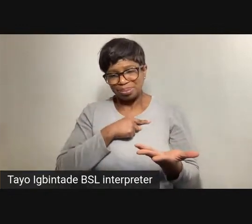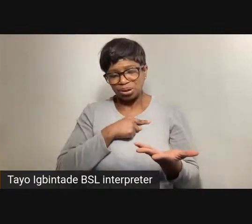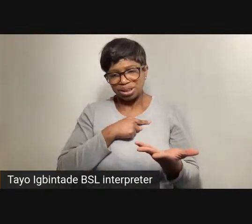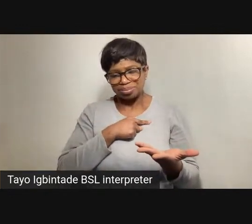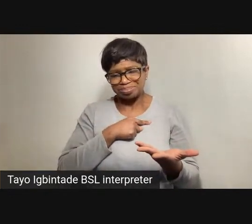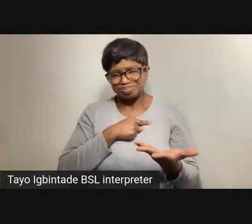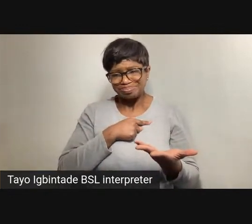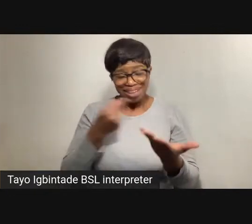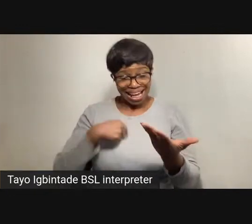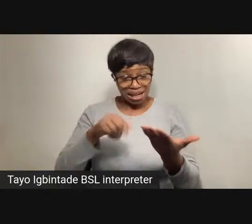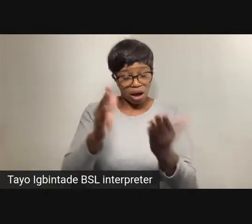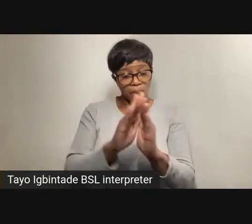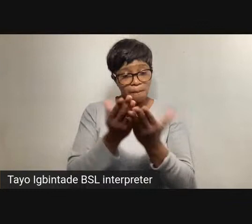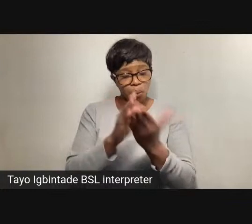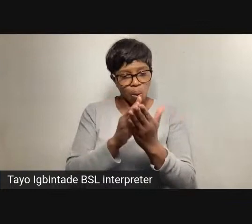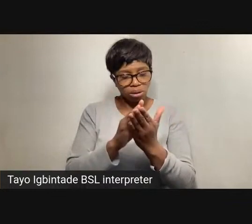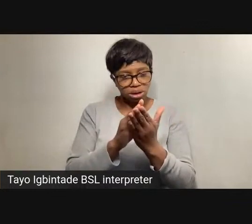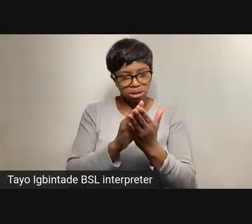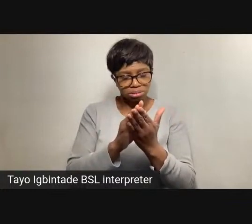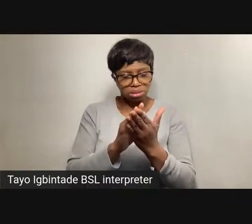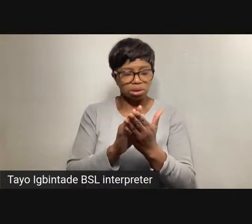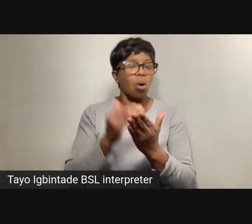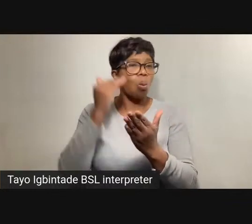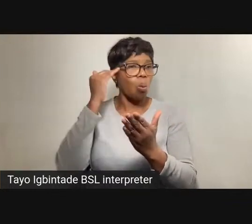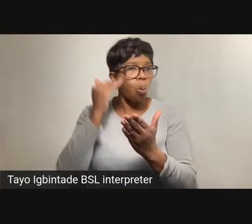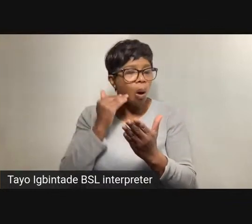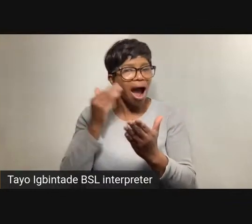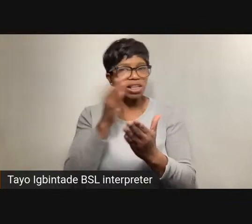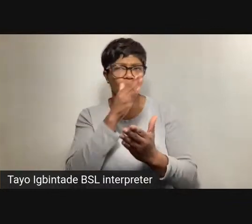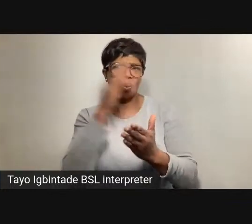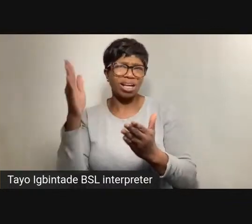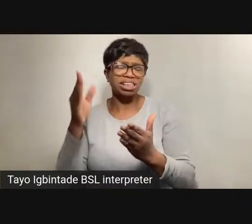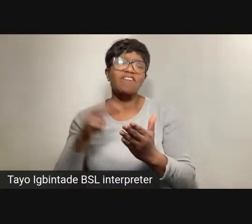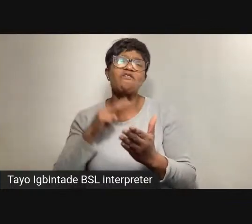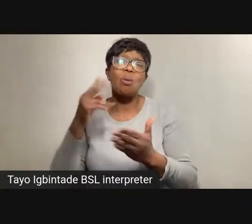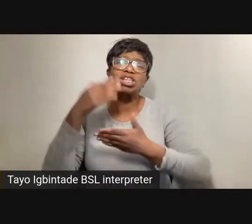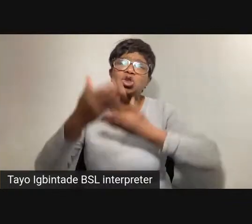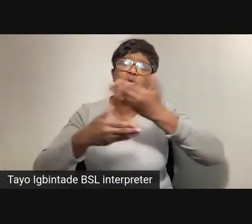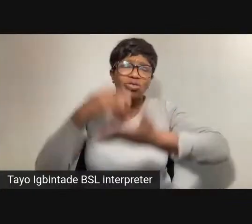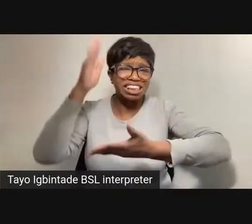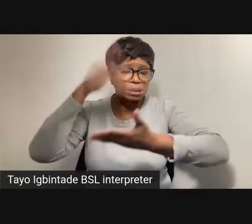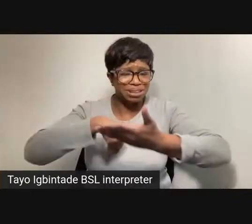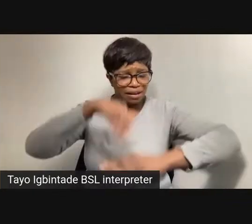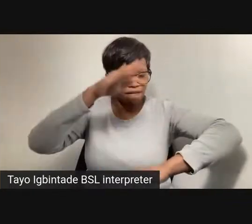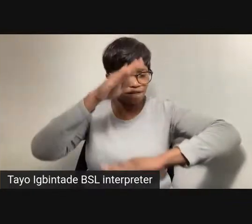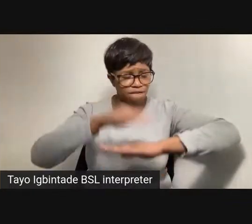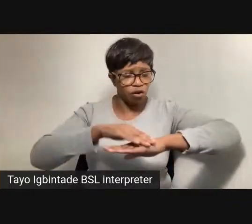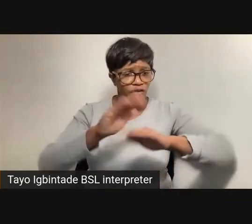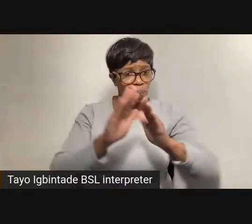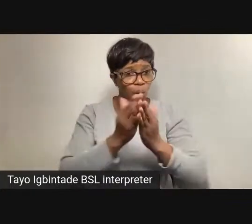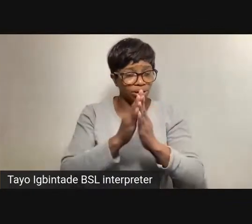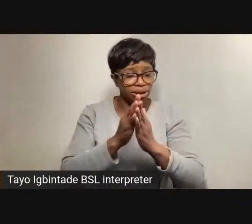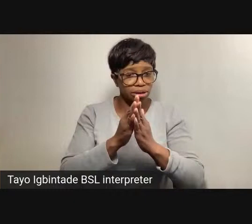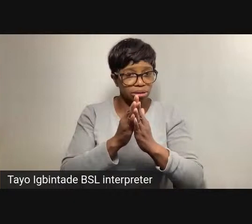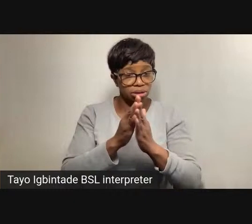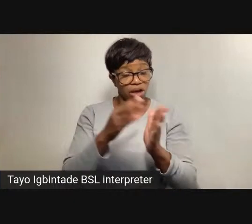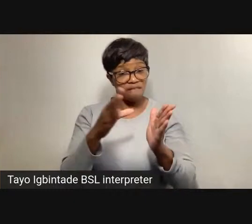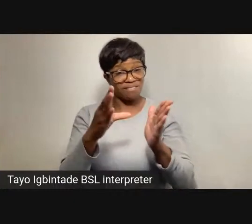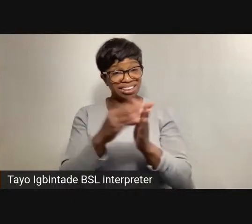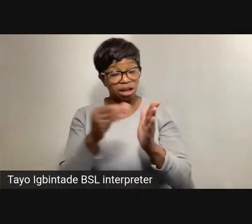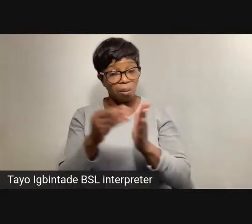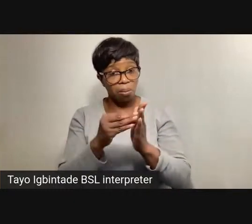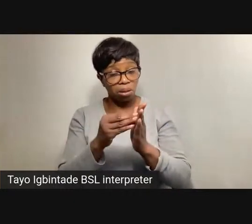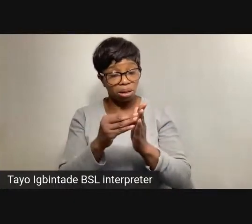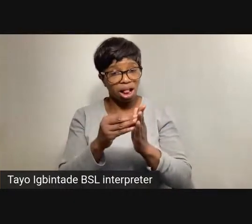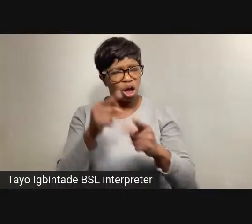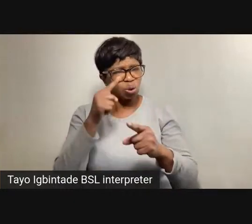Western voices, stories, and experiences. The history of Africa, for example, is only ever